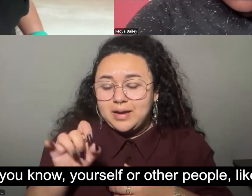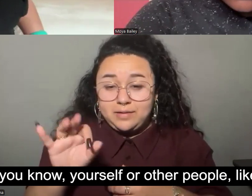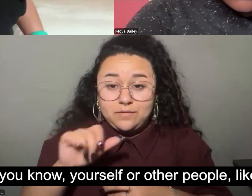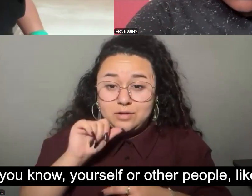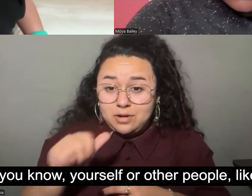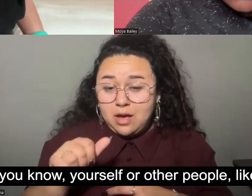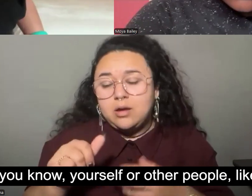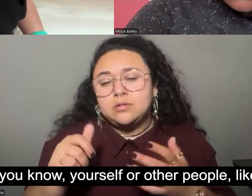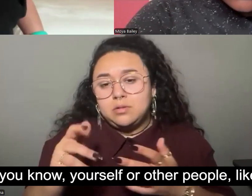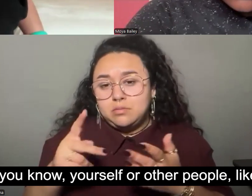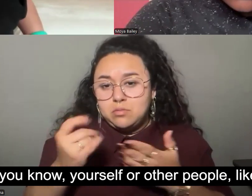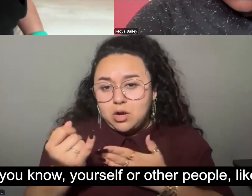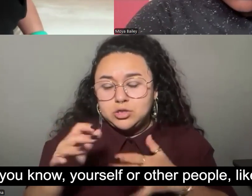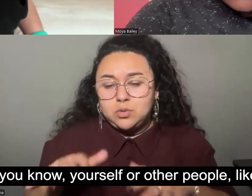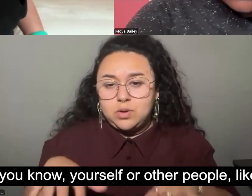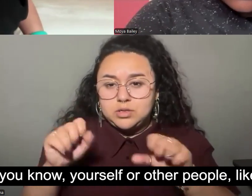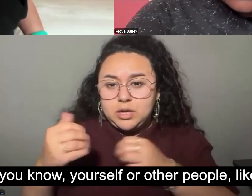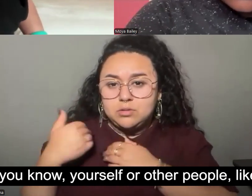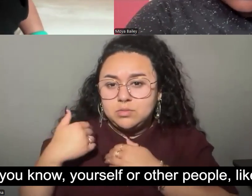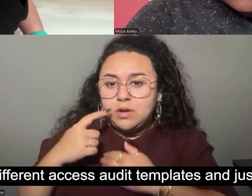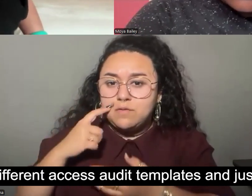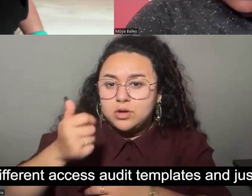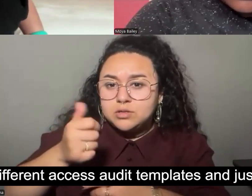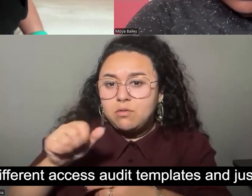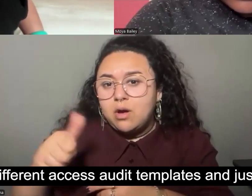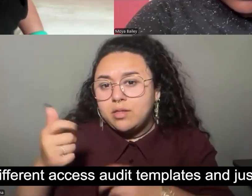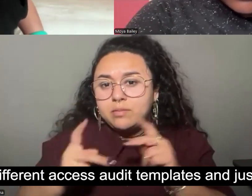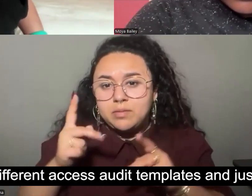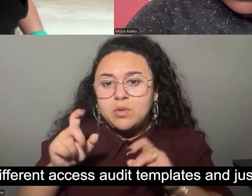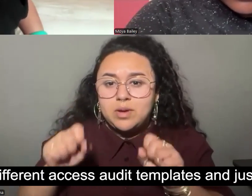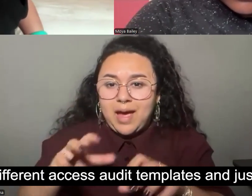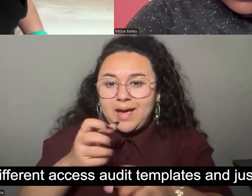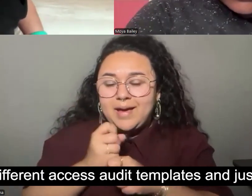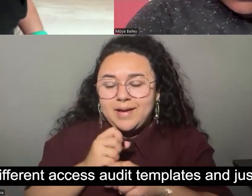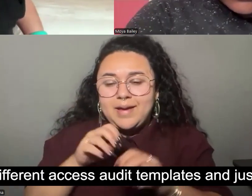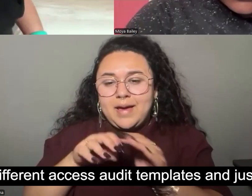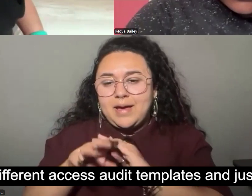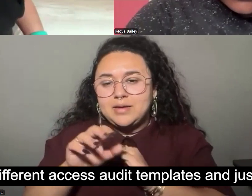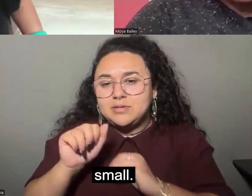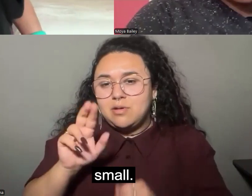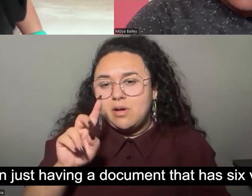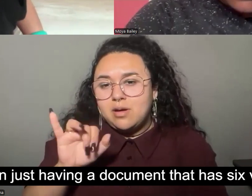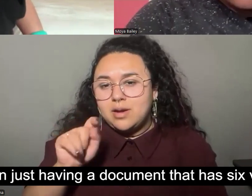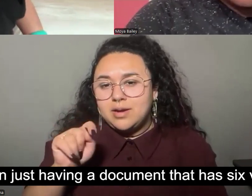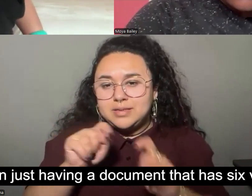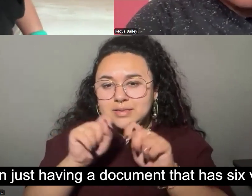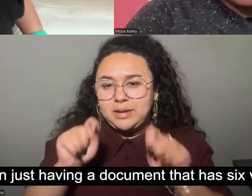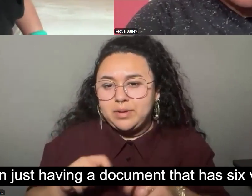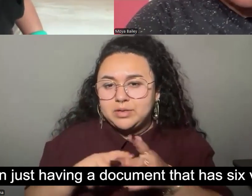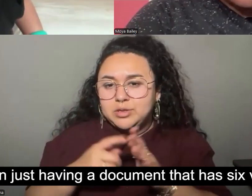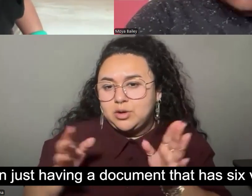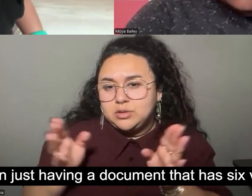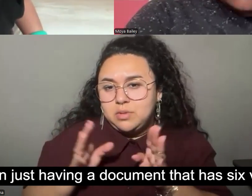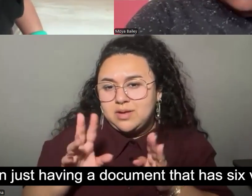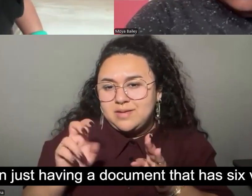on, yourself or other people, like you can get different access audit templates and just start small. I mean, I think even just